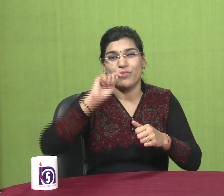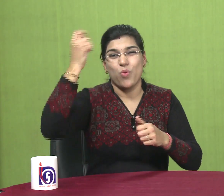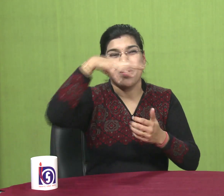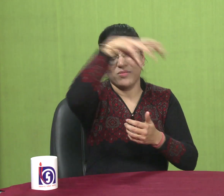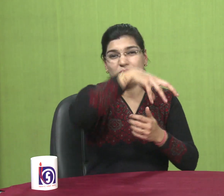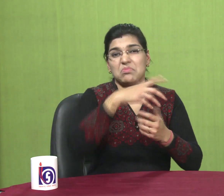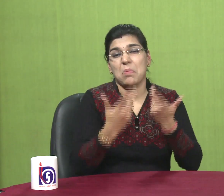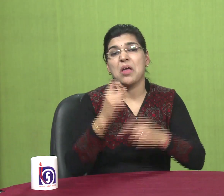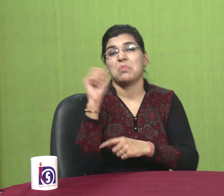another?